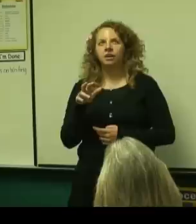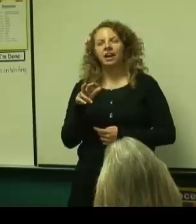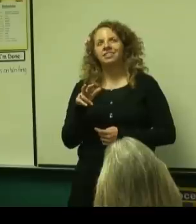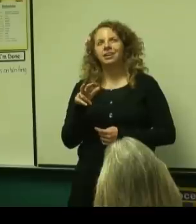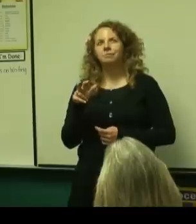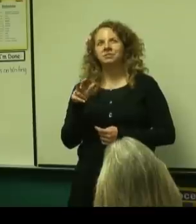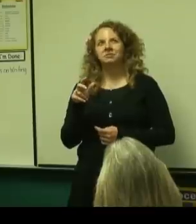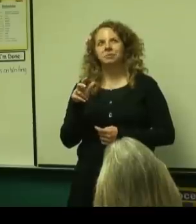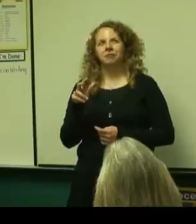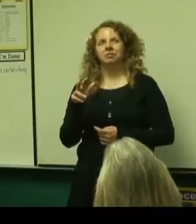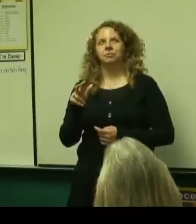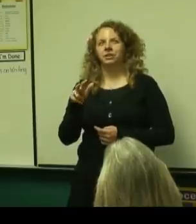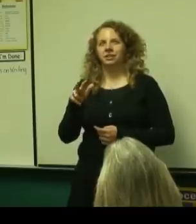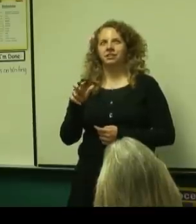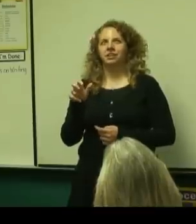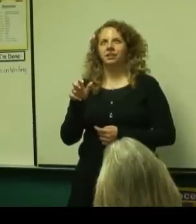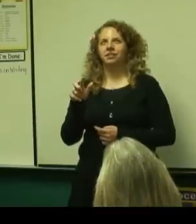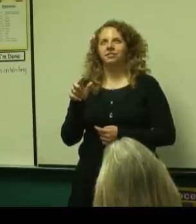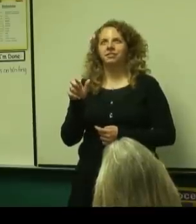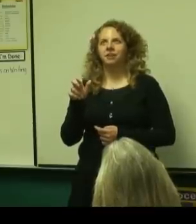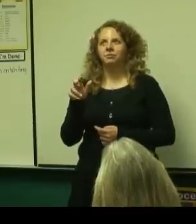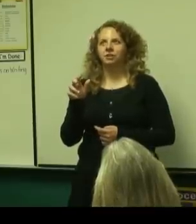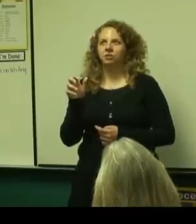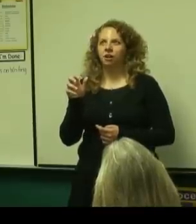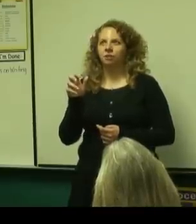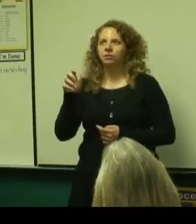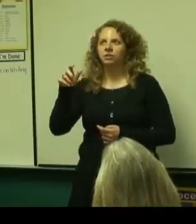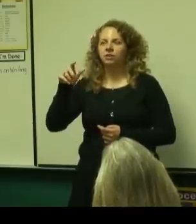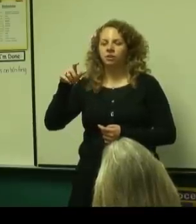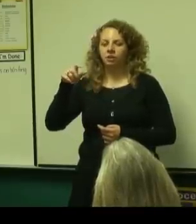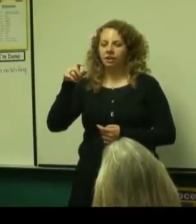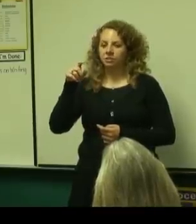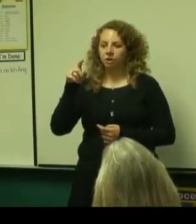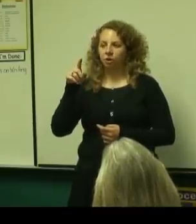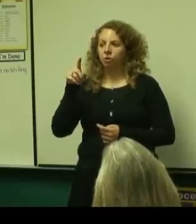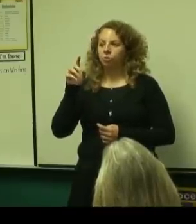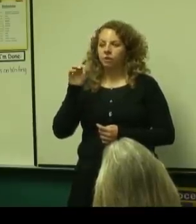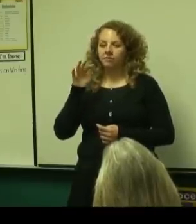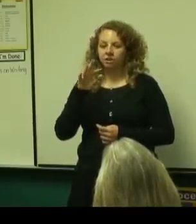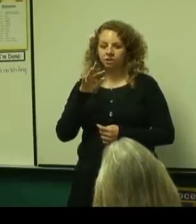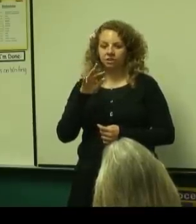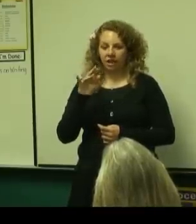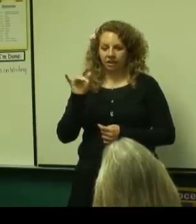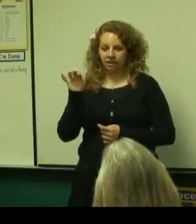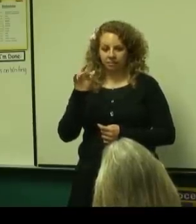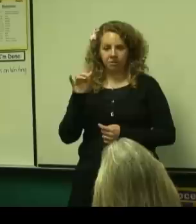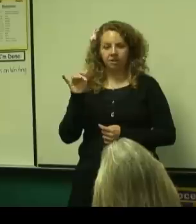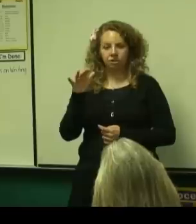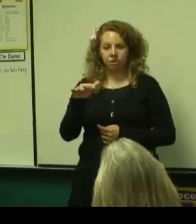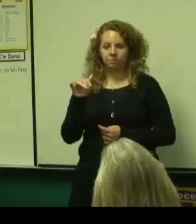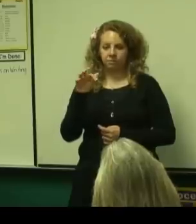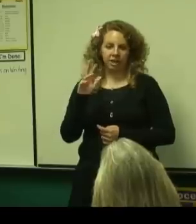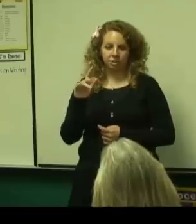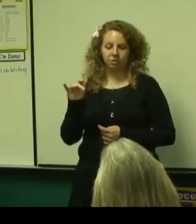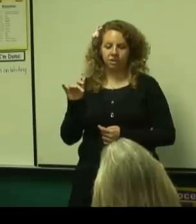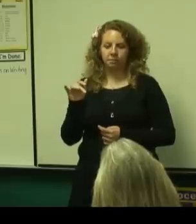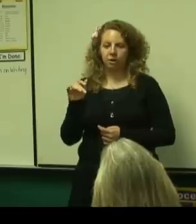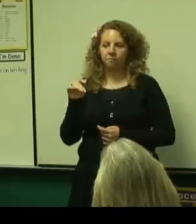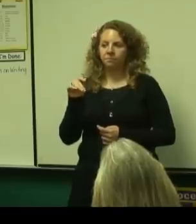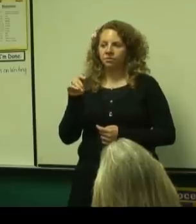I think up to about 3. I think other than that it'd be a little awkward. Okay, so whenever you're signing something, you're like doing a number,